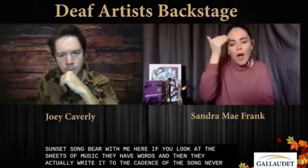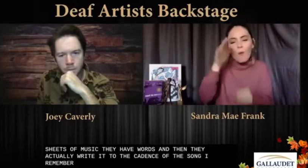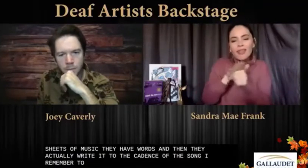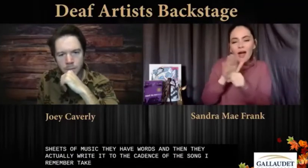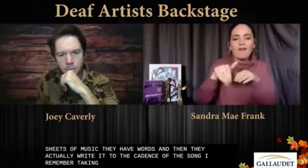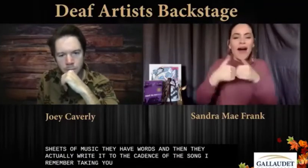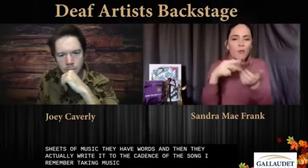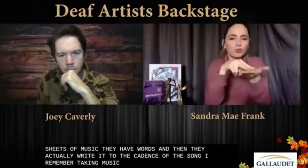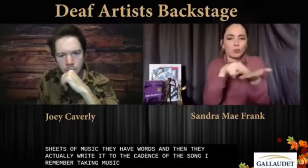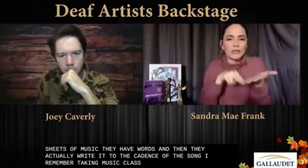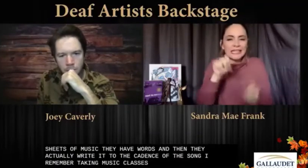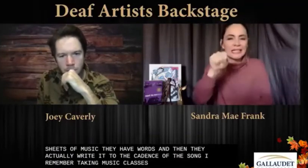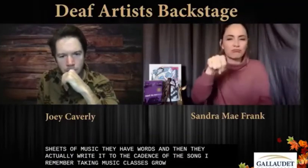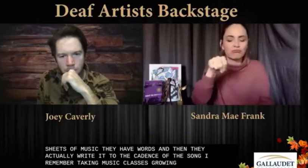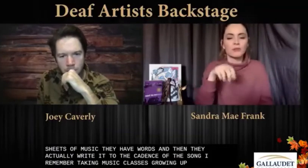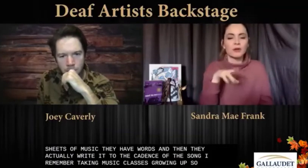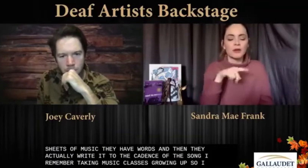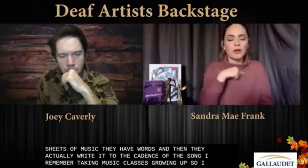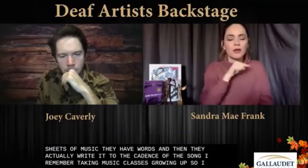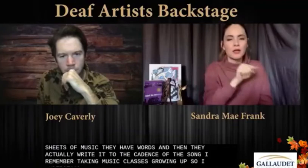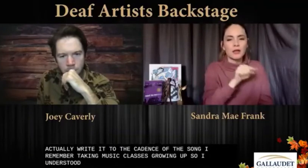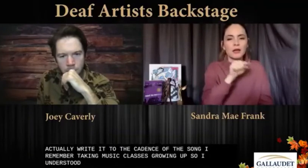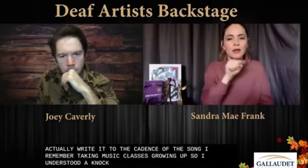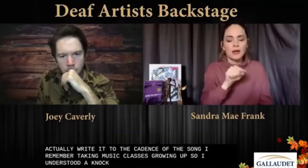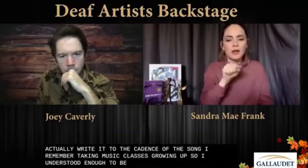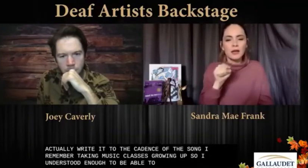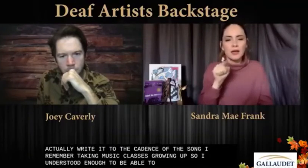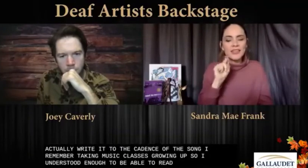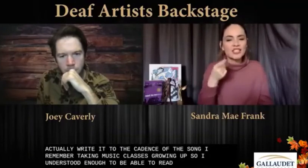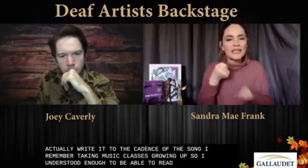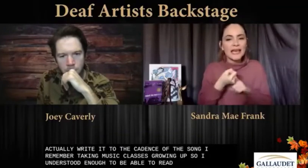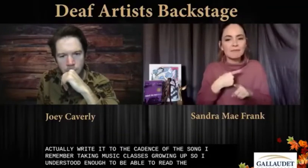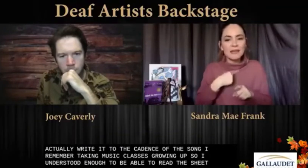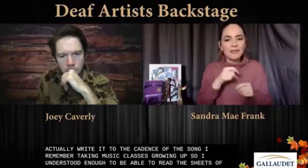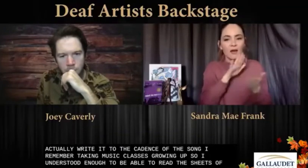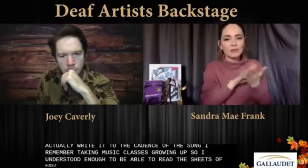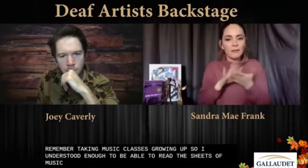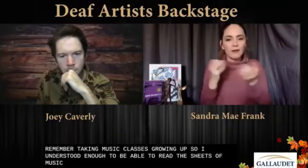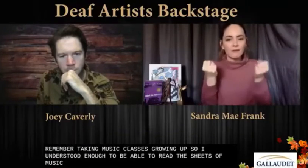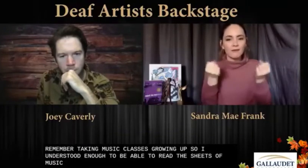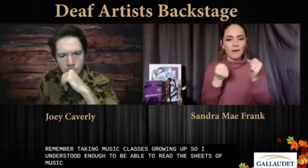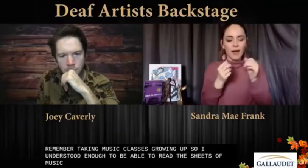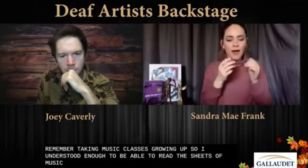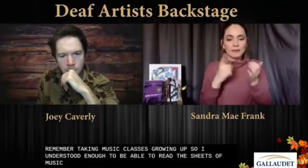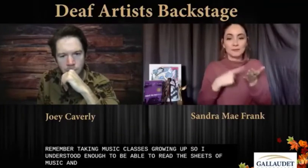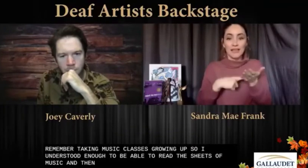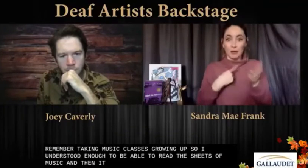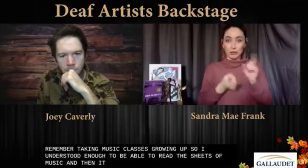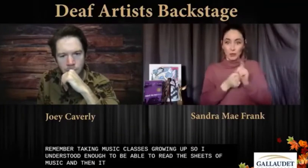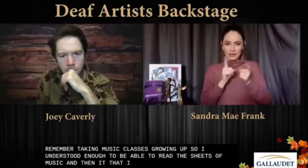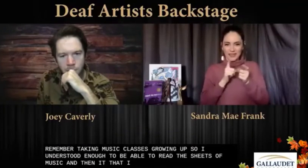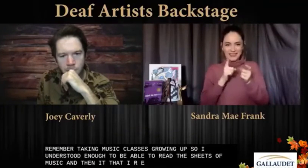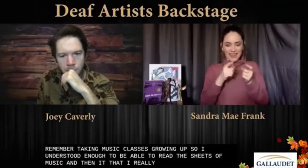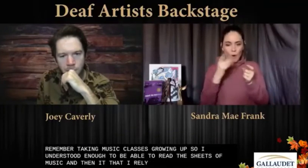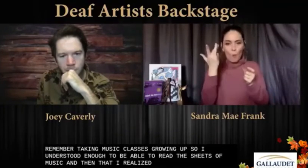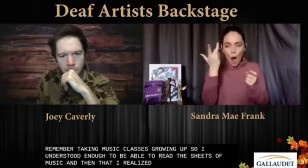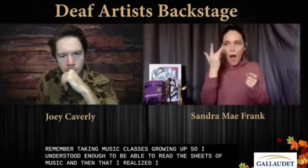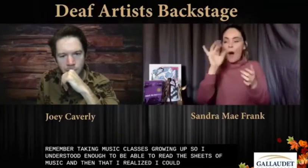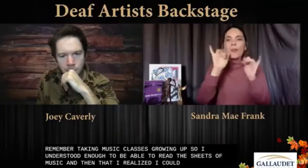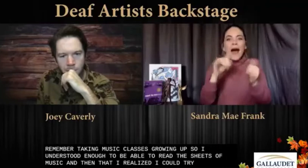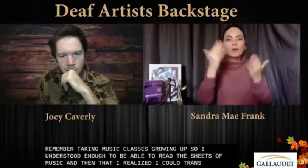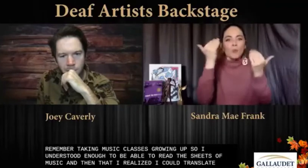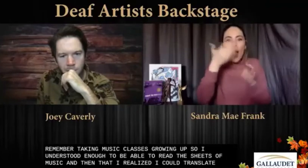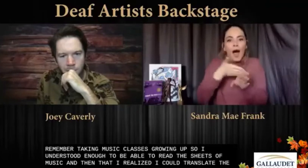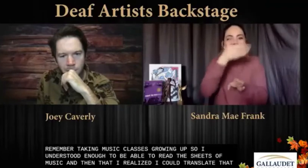remember taking music classes growing up so I understood enough to be able to read the sheets of music and then it then I realized I could